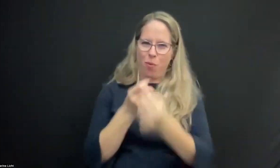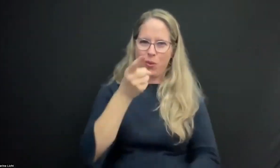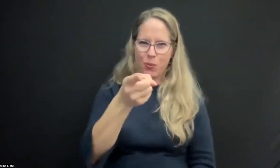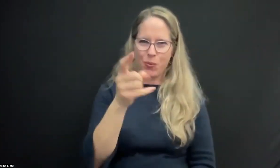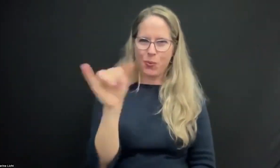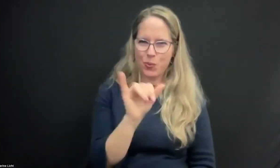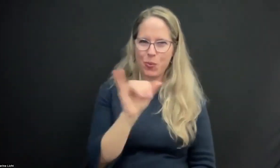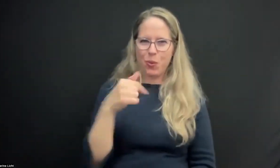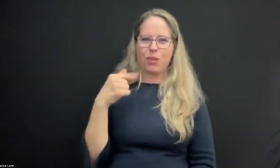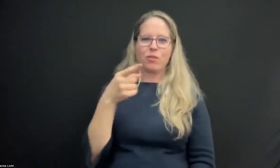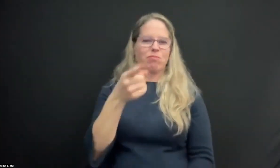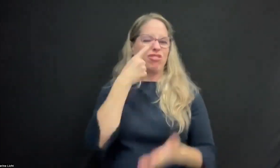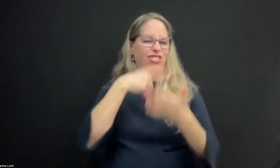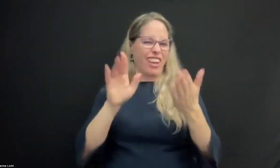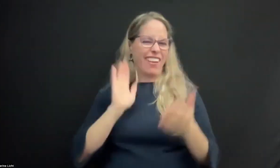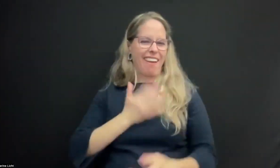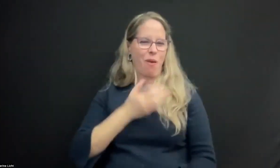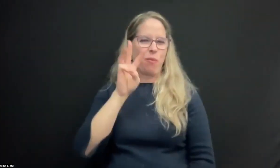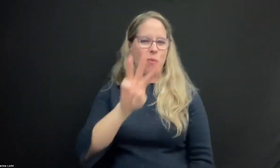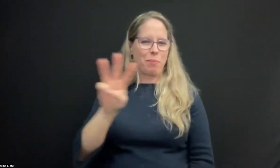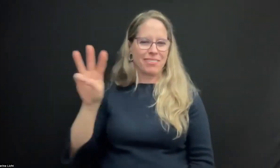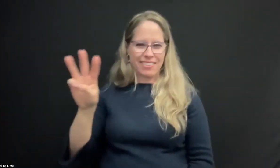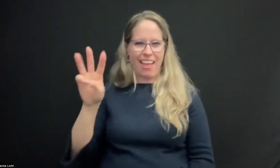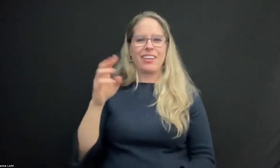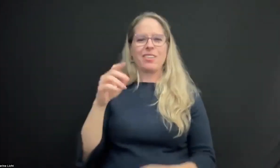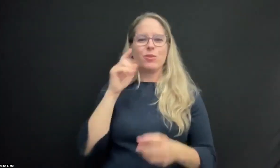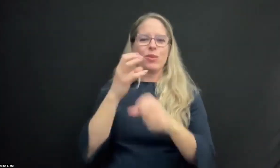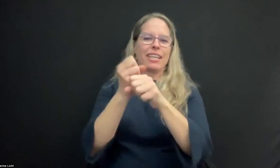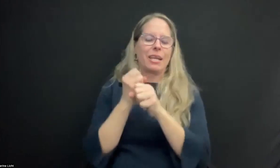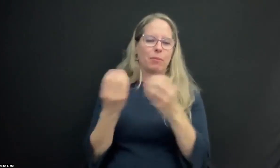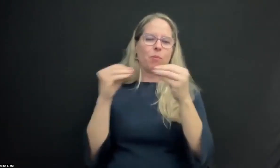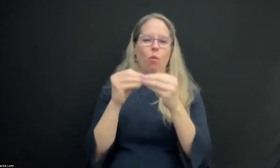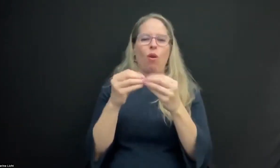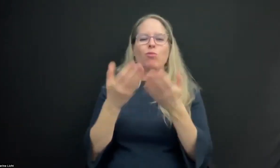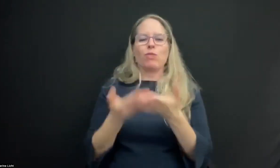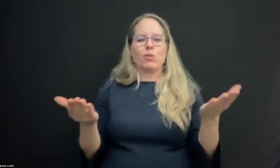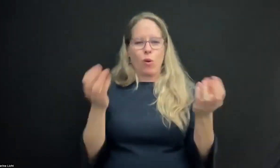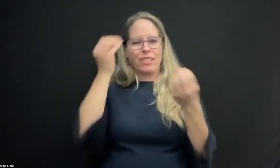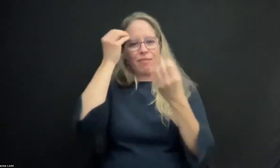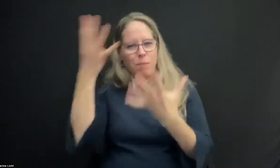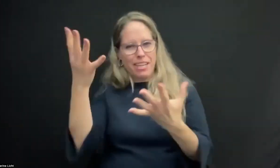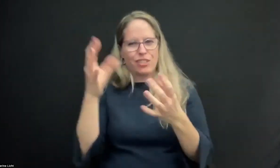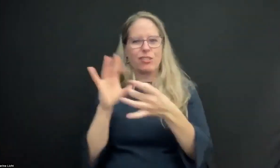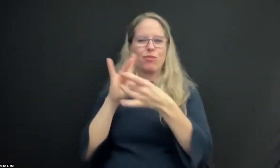Department, are here to support you. You can check out our website to get more information on the resources that we